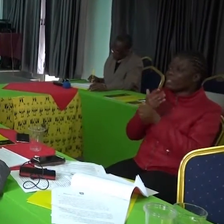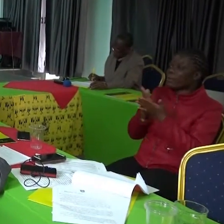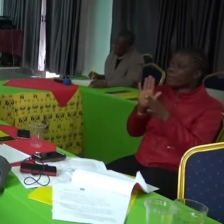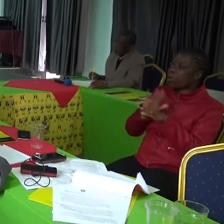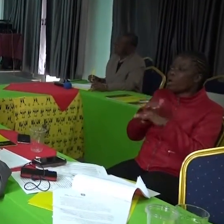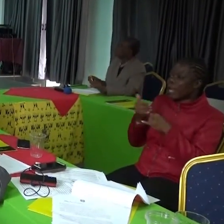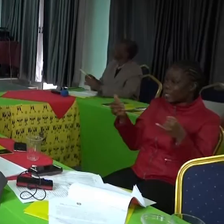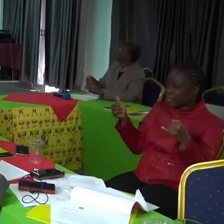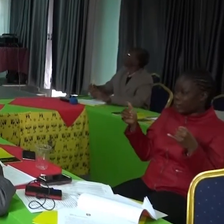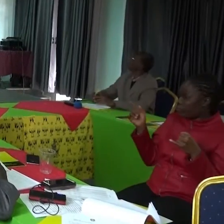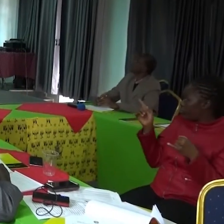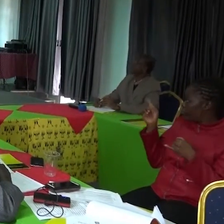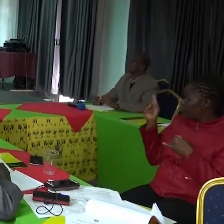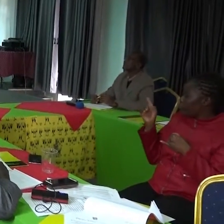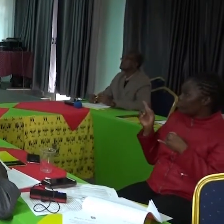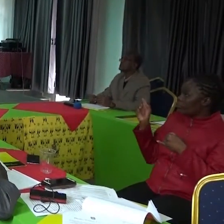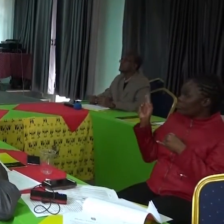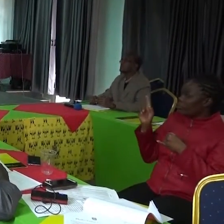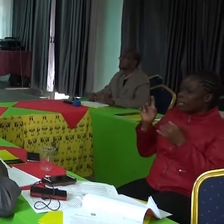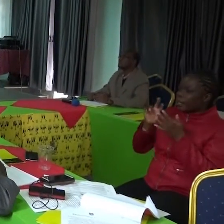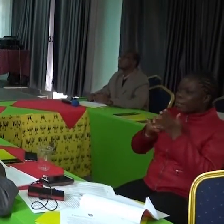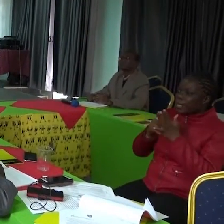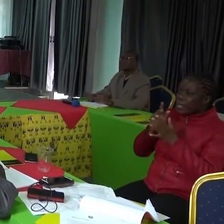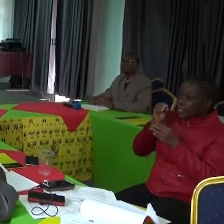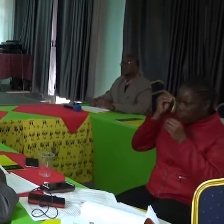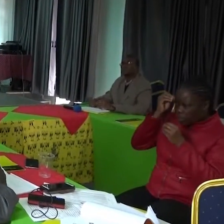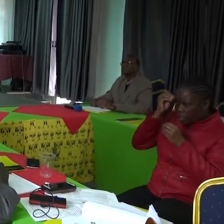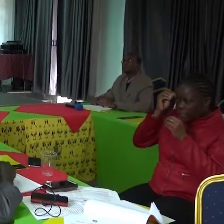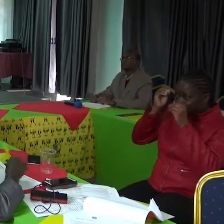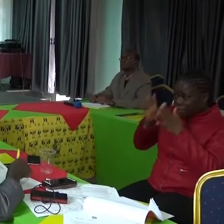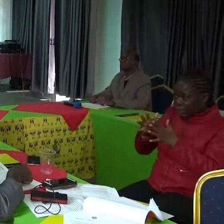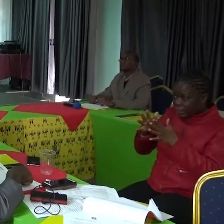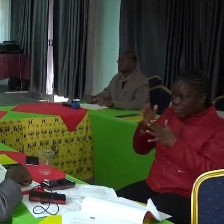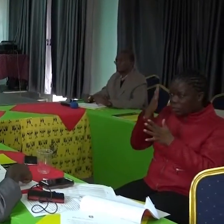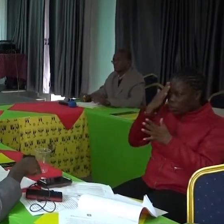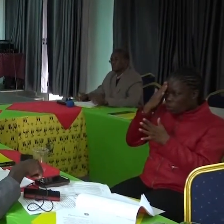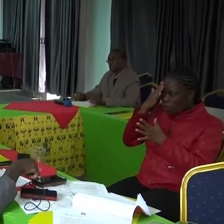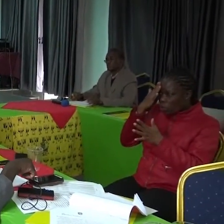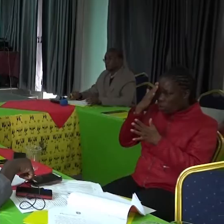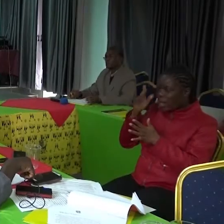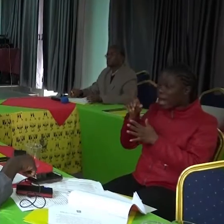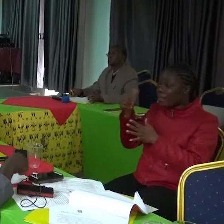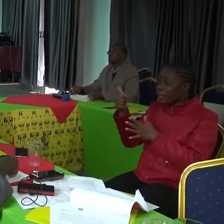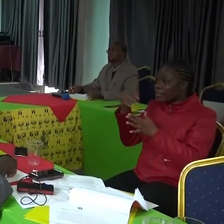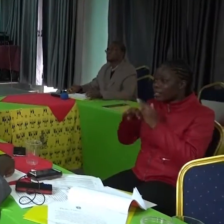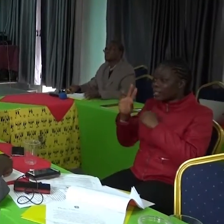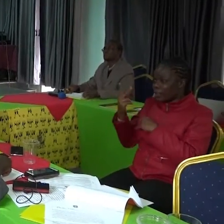already been formed. They have known one another across Kenya, a school in Thikanos, a school